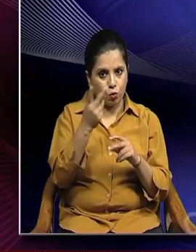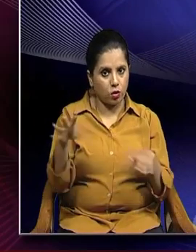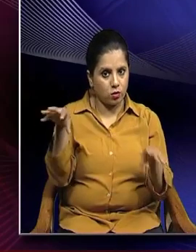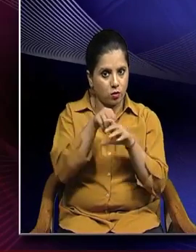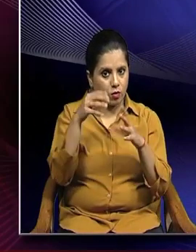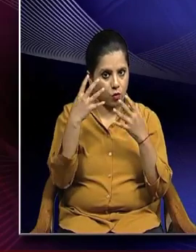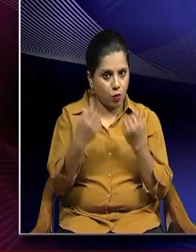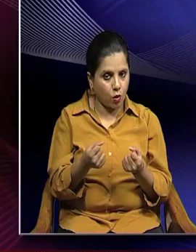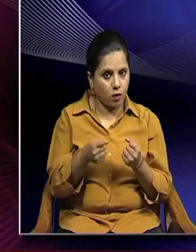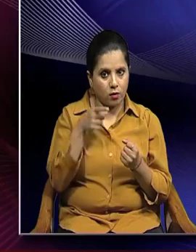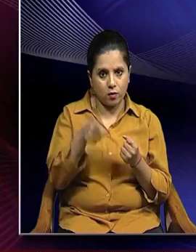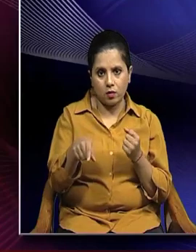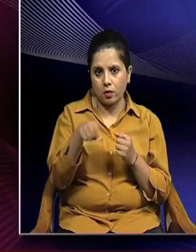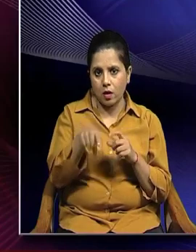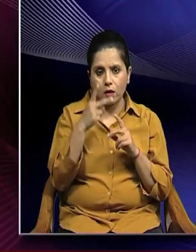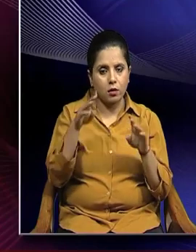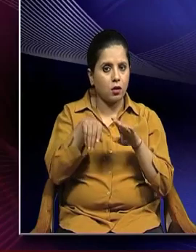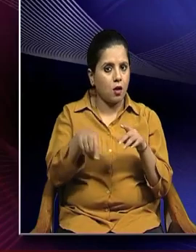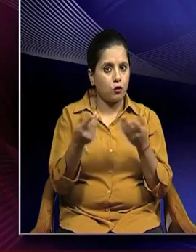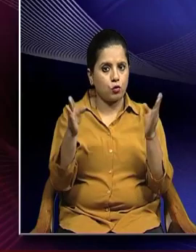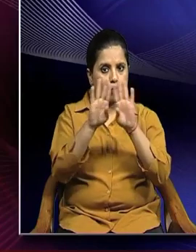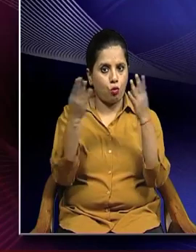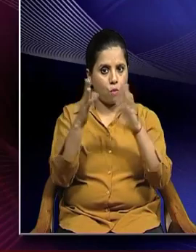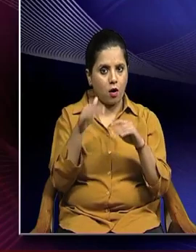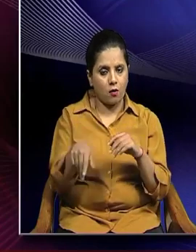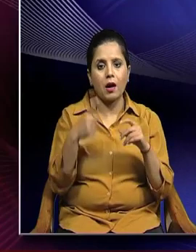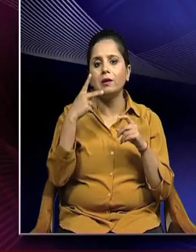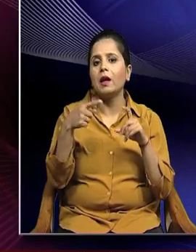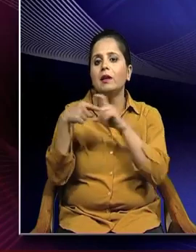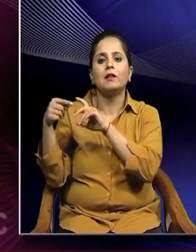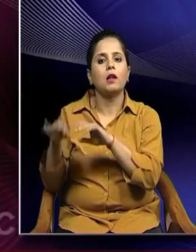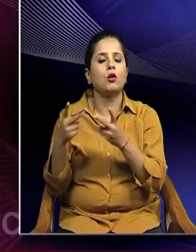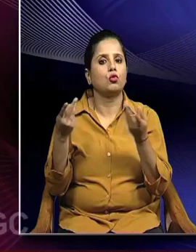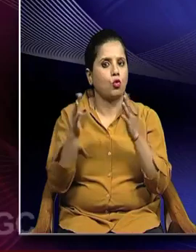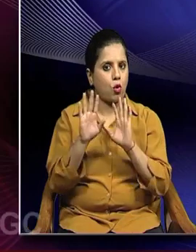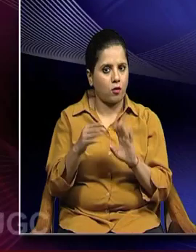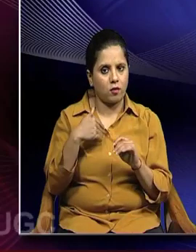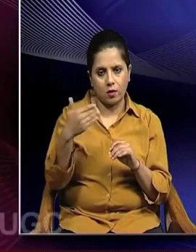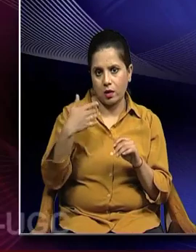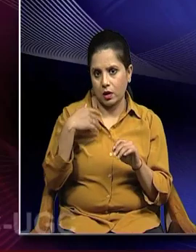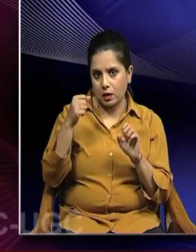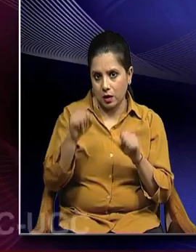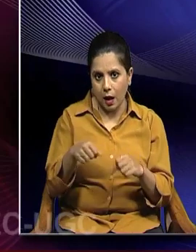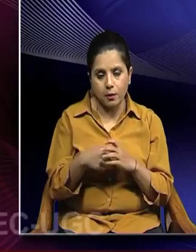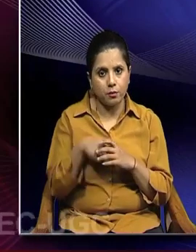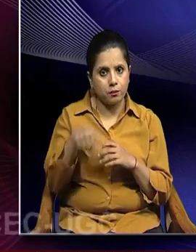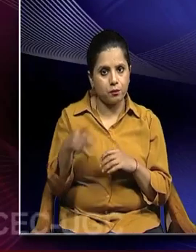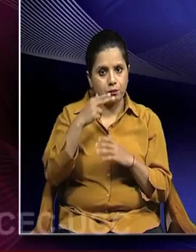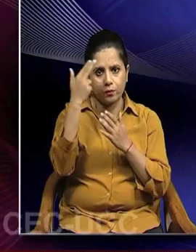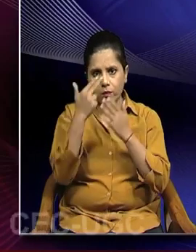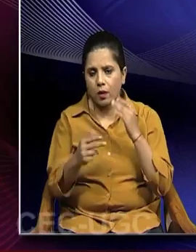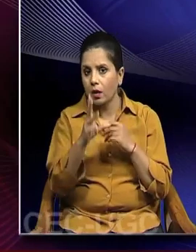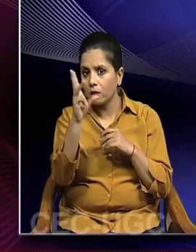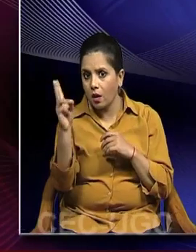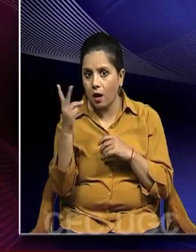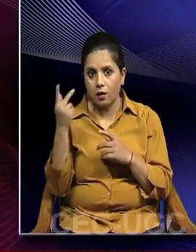together, it becomes a door which can be called as Eastern doors. And further, we also need to draw upon the third